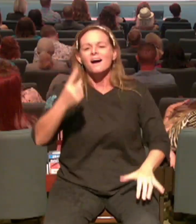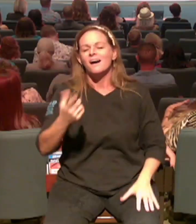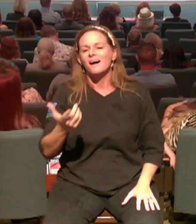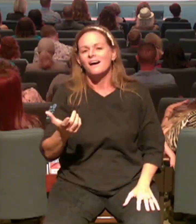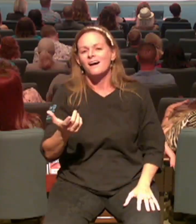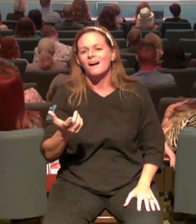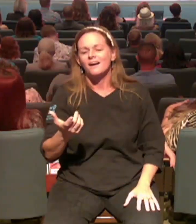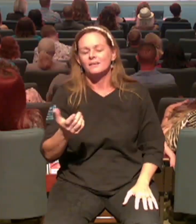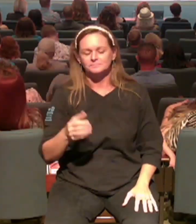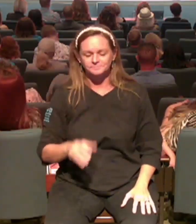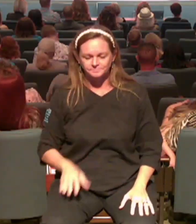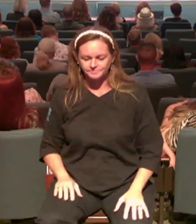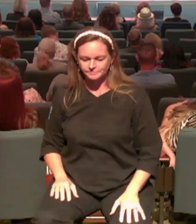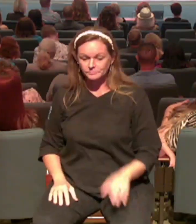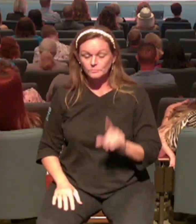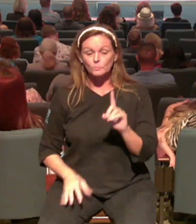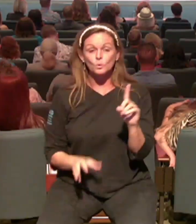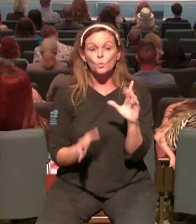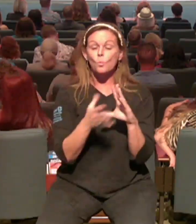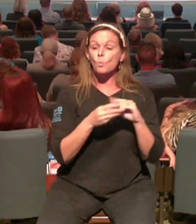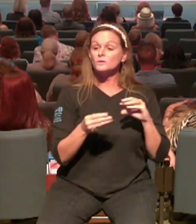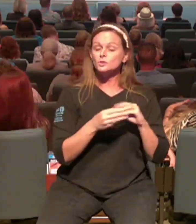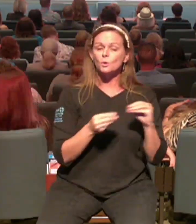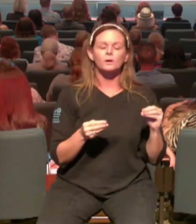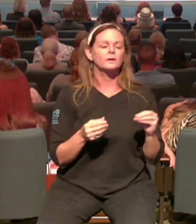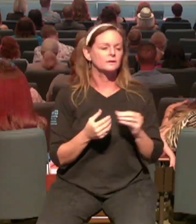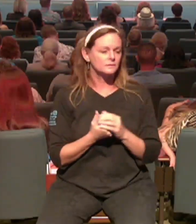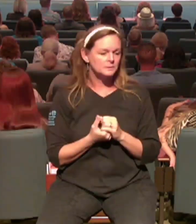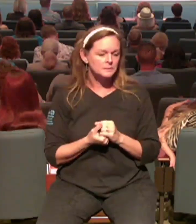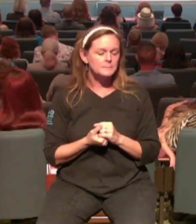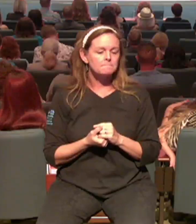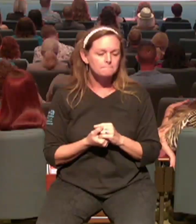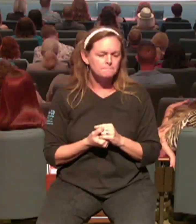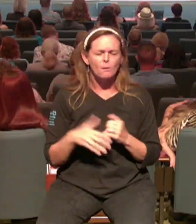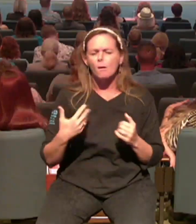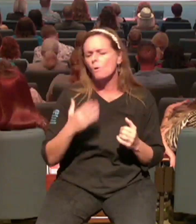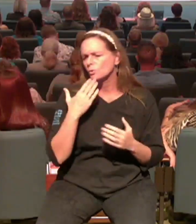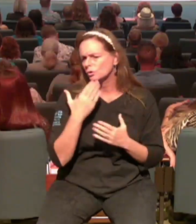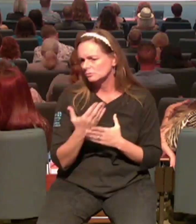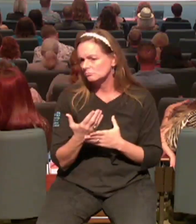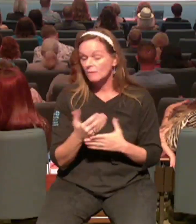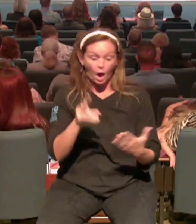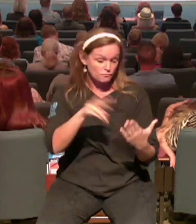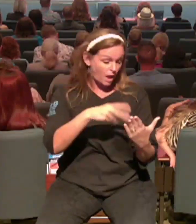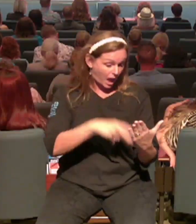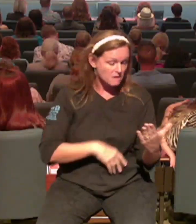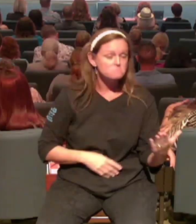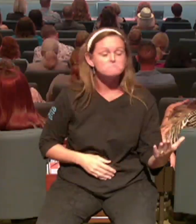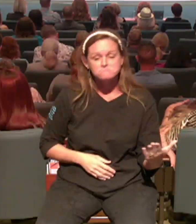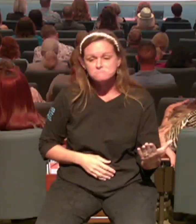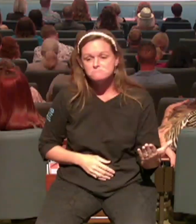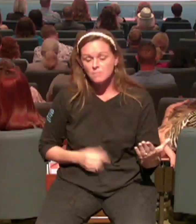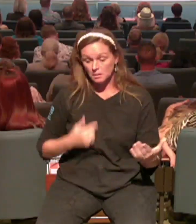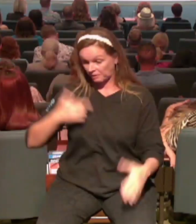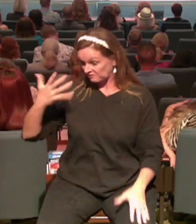It's one that a lot of people have preached on, but I realize I've never preached on this passage of scripture. I've studied it, I've read it, I've referenced it, but I've never preached on it. And it's